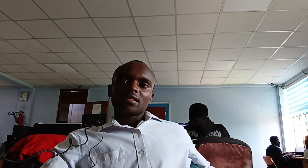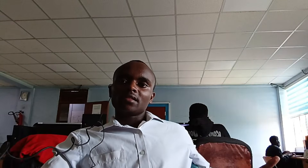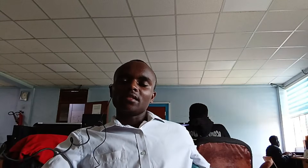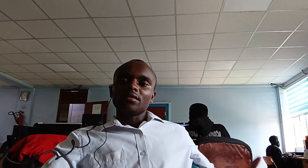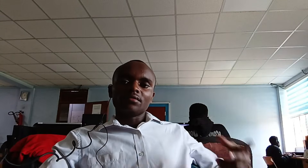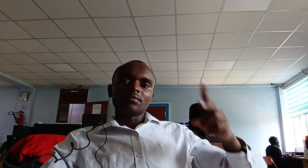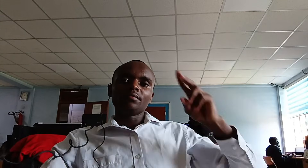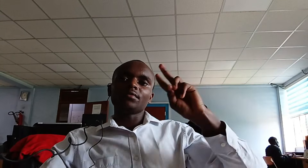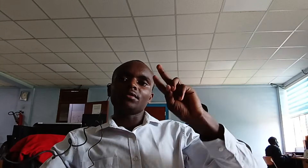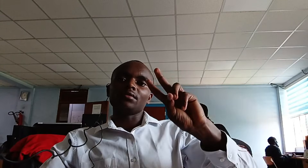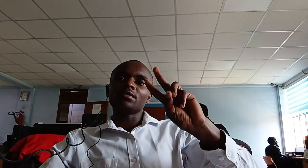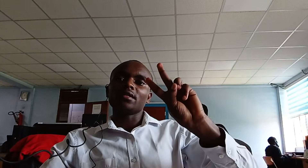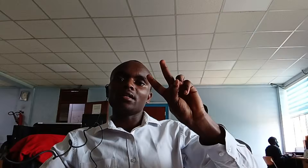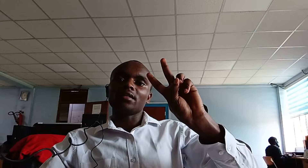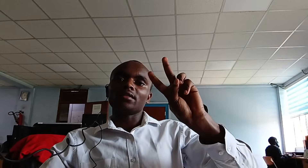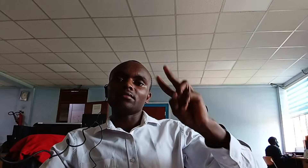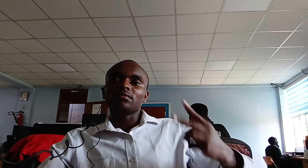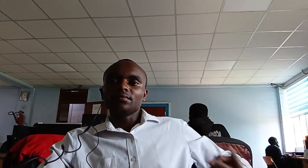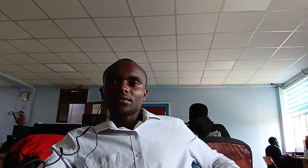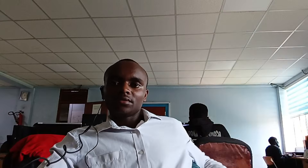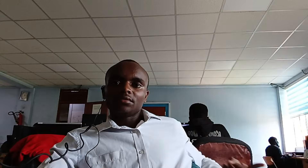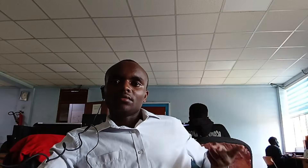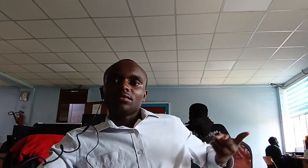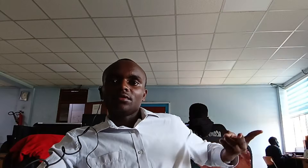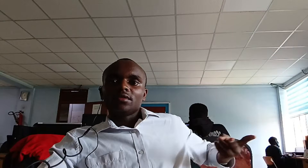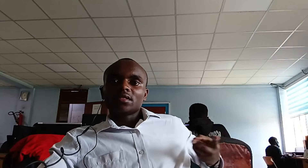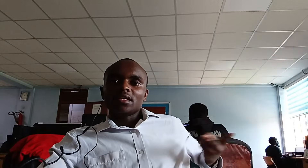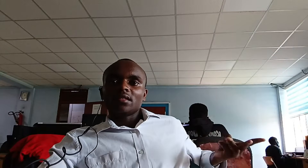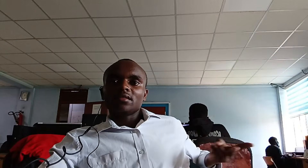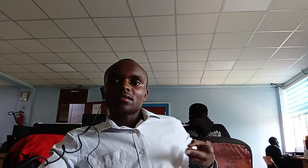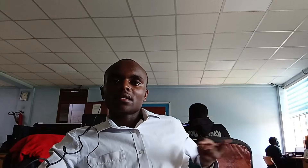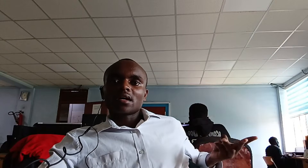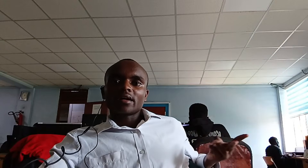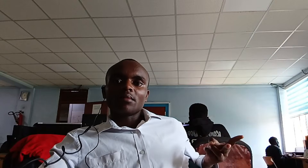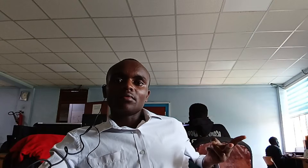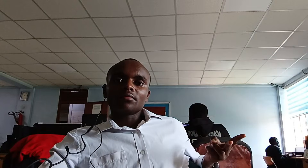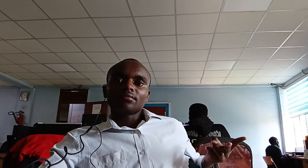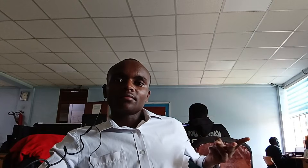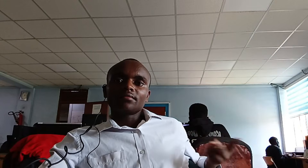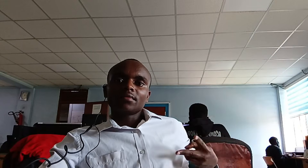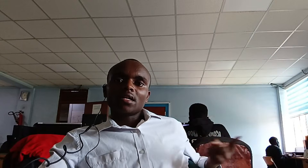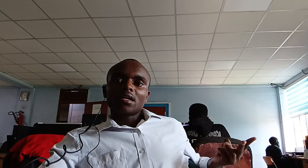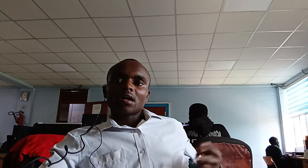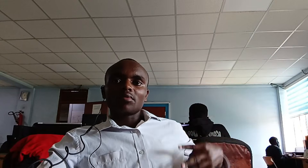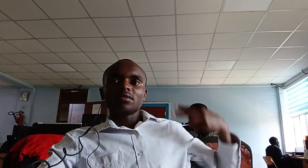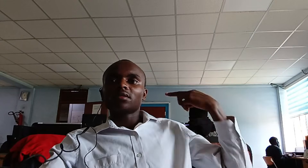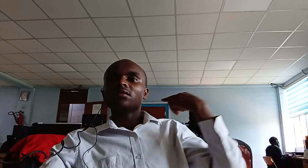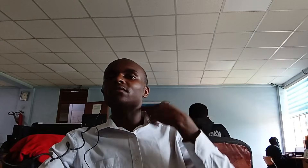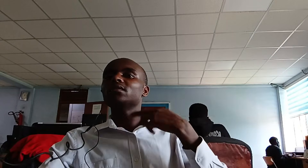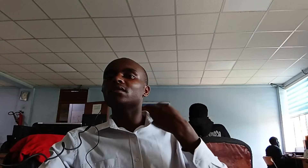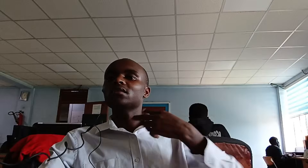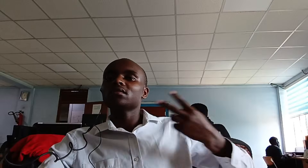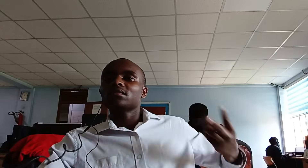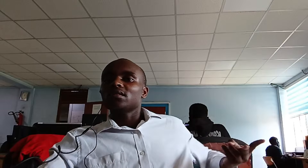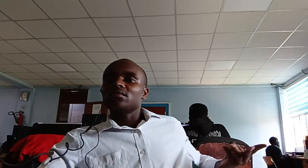near you, use the letter two. Show it like this. Couple, couple. Instead of doing this, just do it